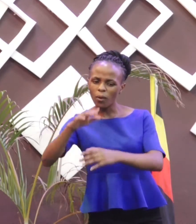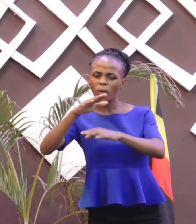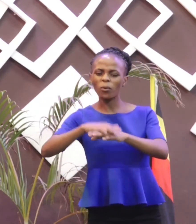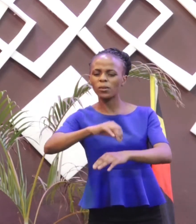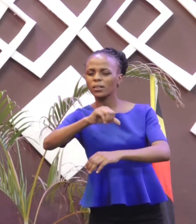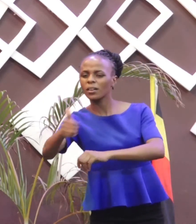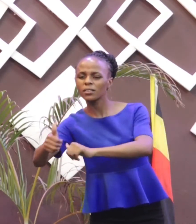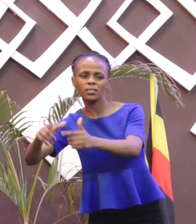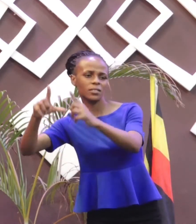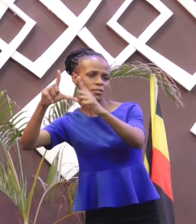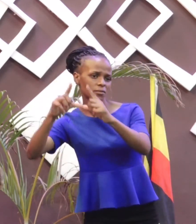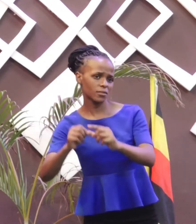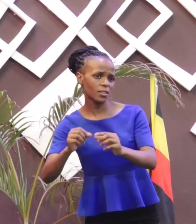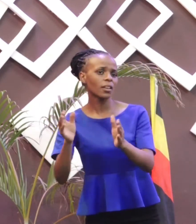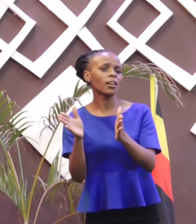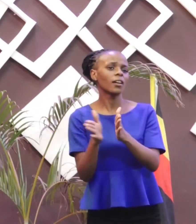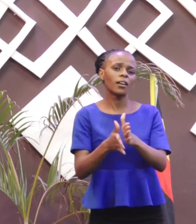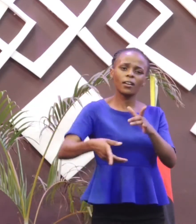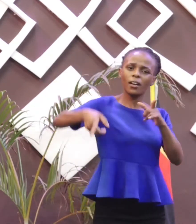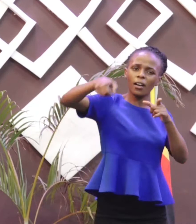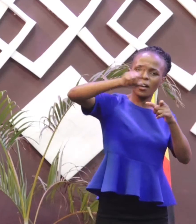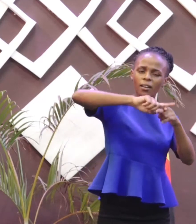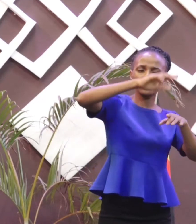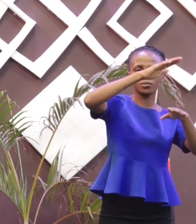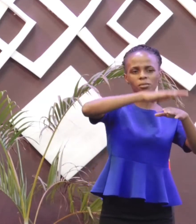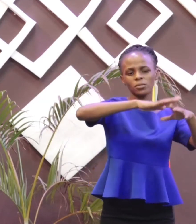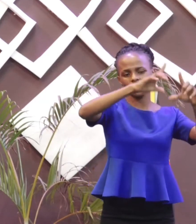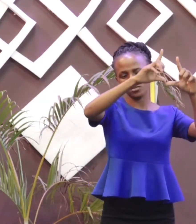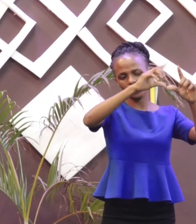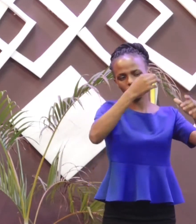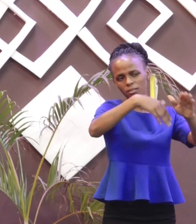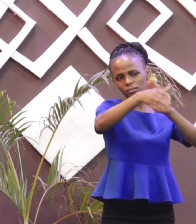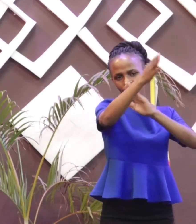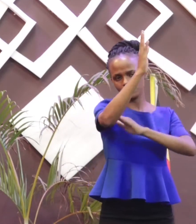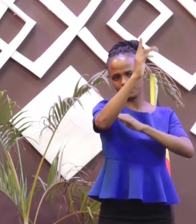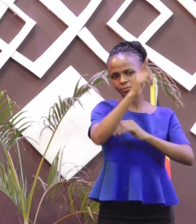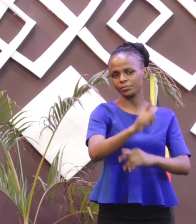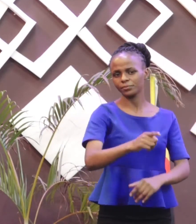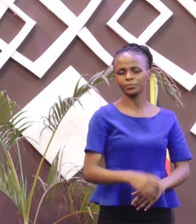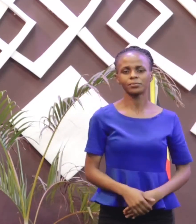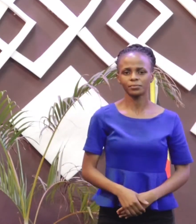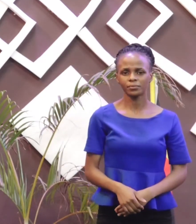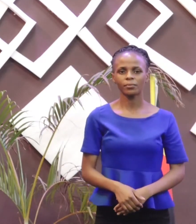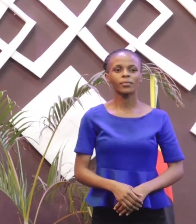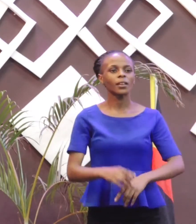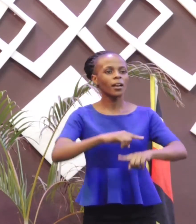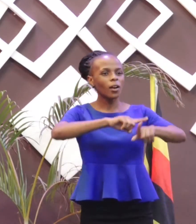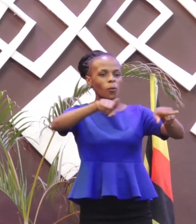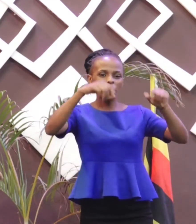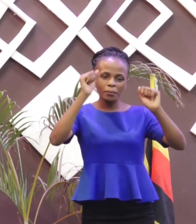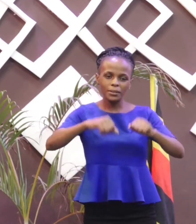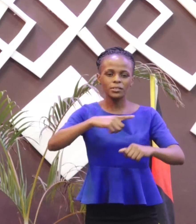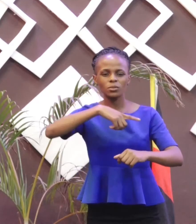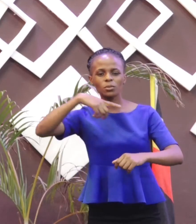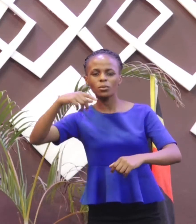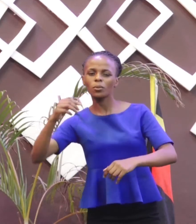Tulino kukendeza ku bigambo. And increase on the word. Tuongeze ku kigambo. We must go back to